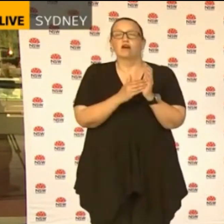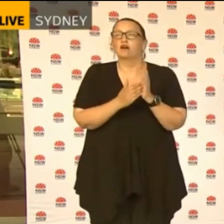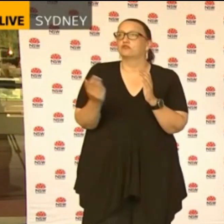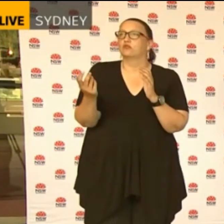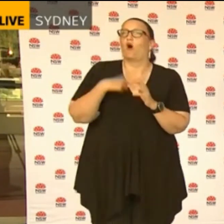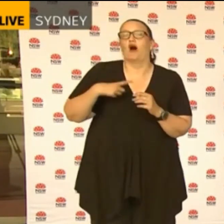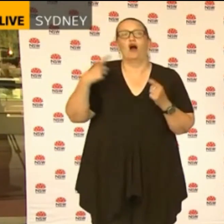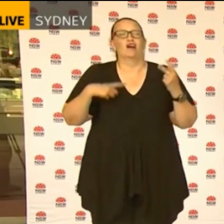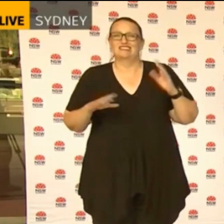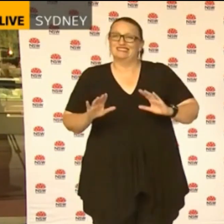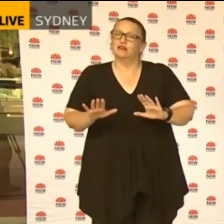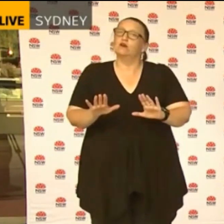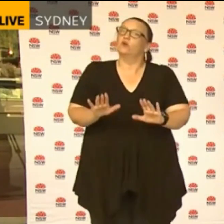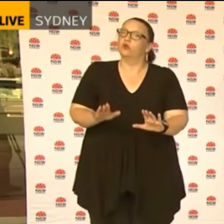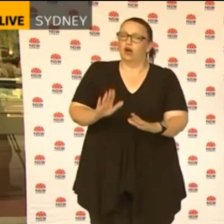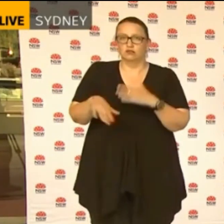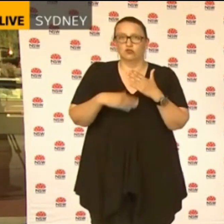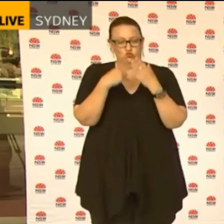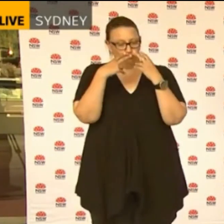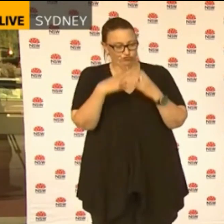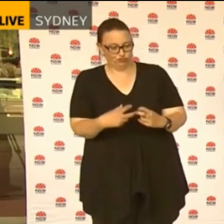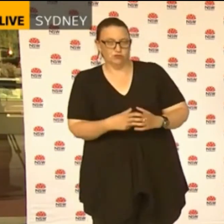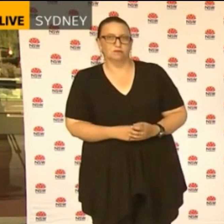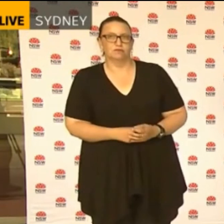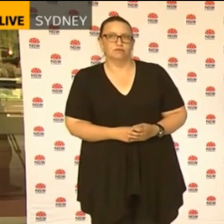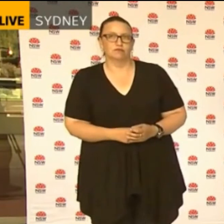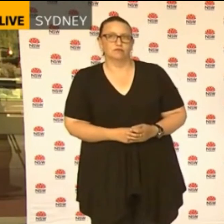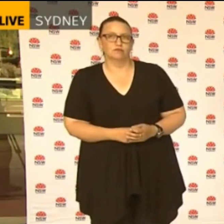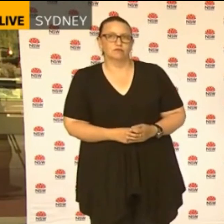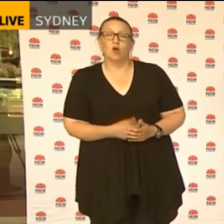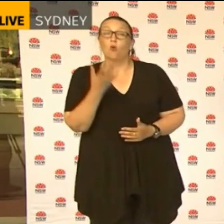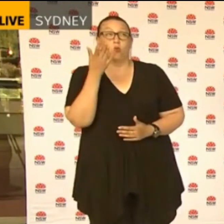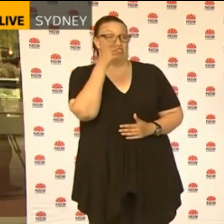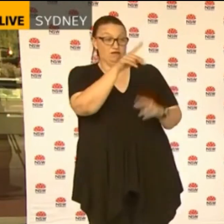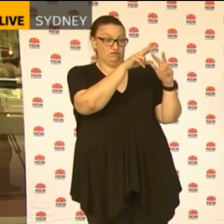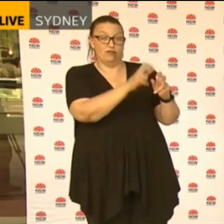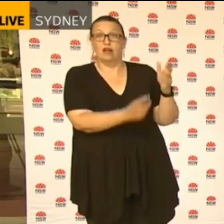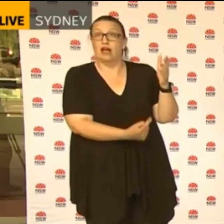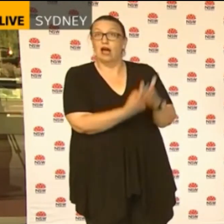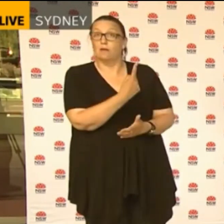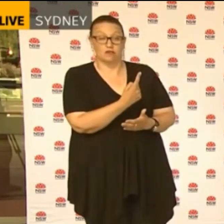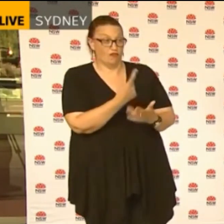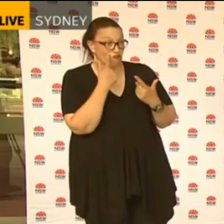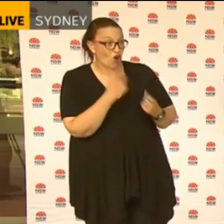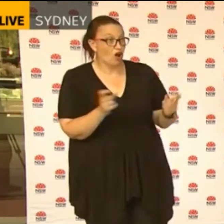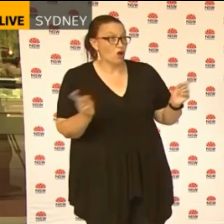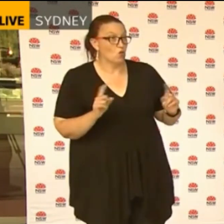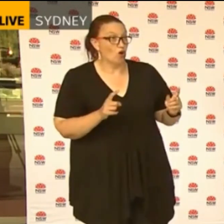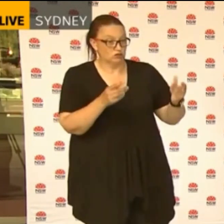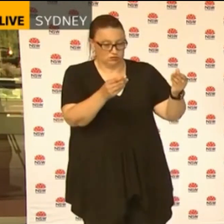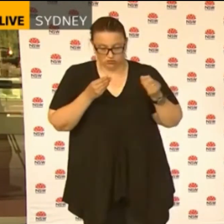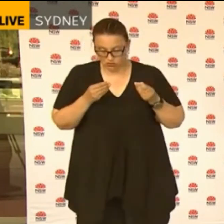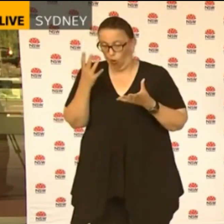what's also the community should be reassured is that any learnings we have from any of the